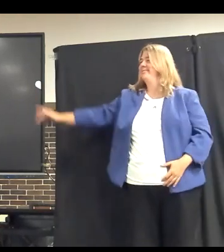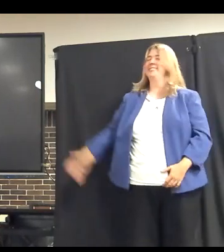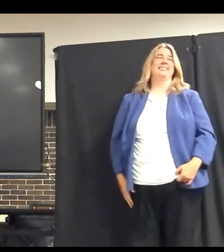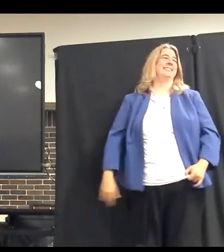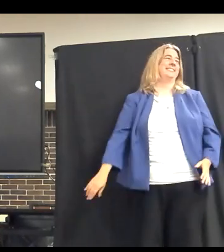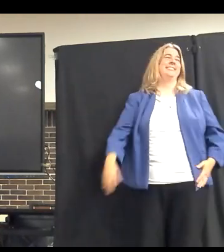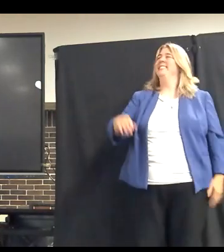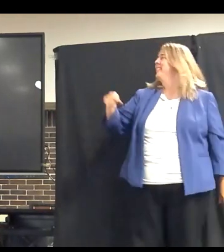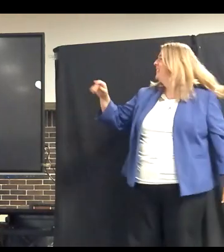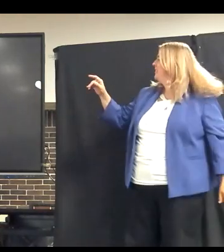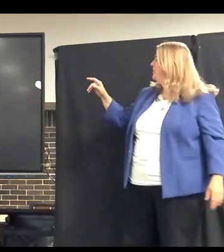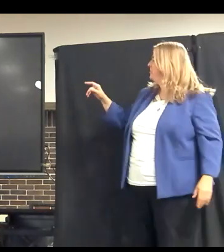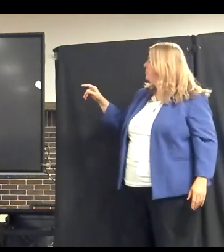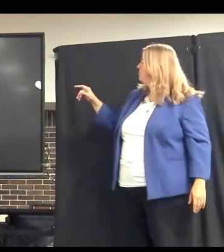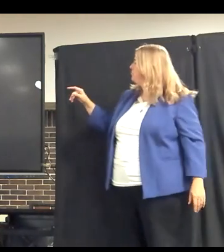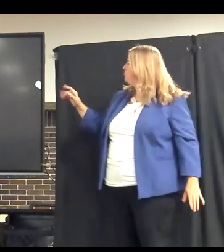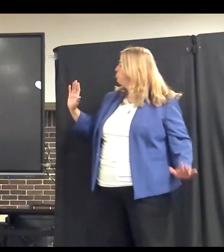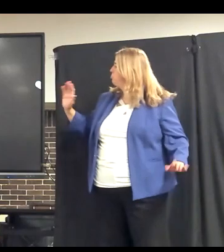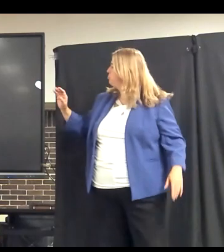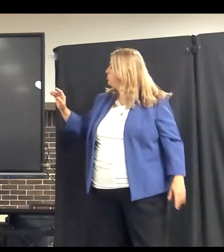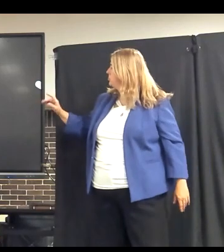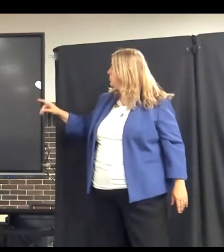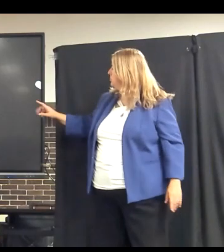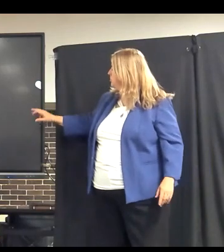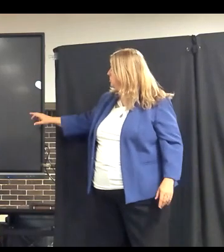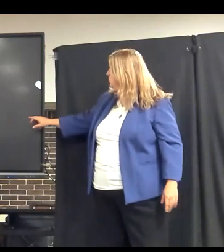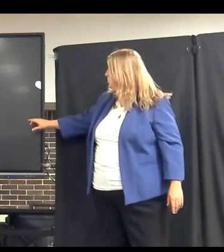apologize. I have to make sure I stay over here.